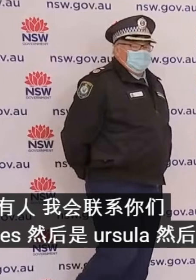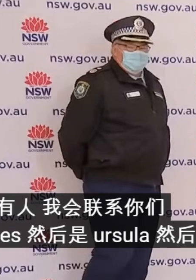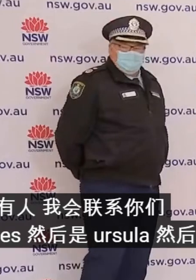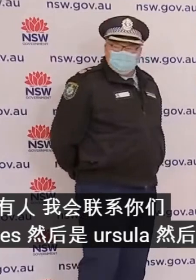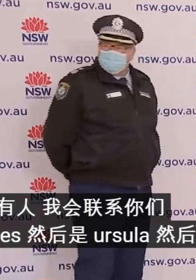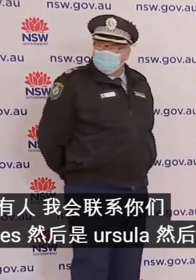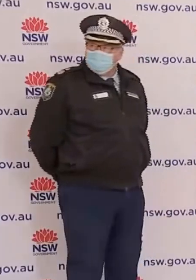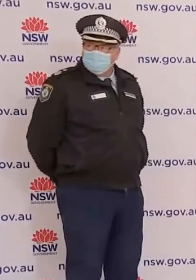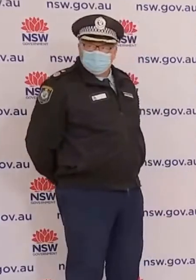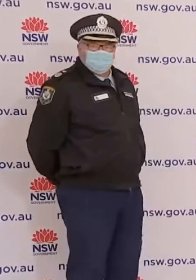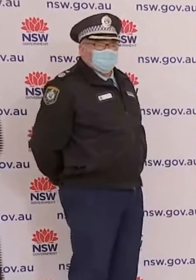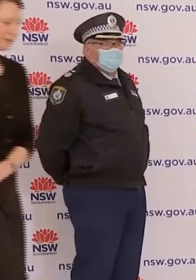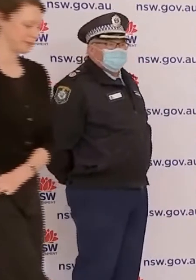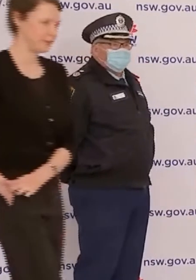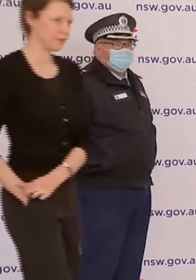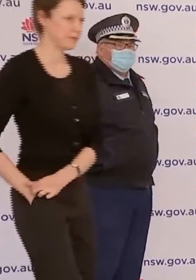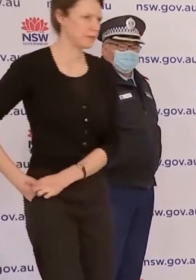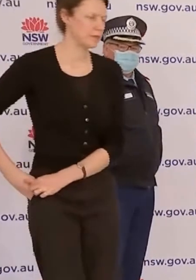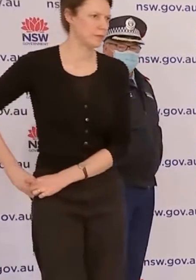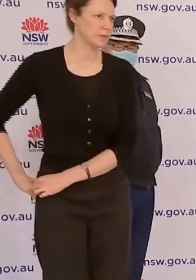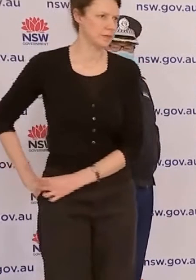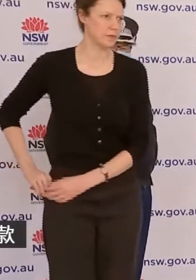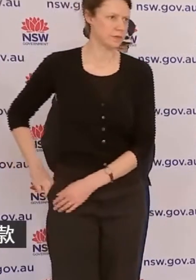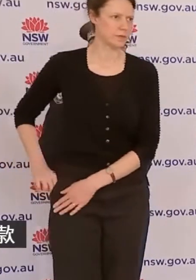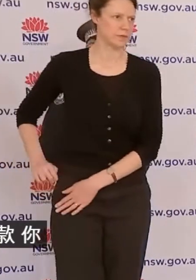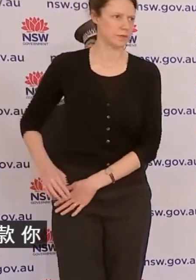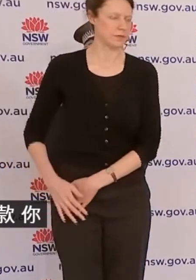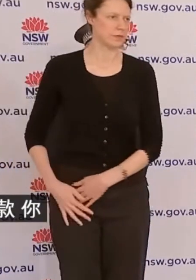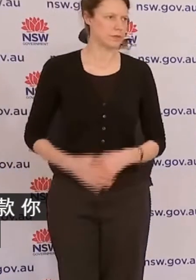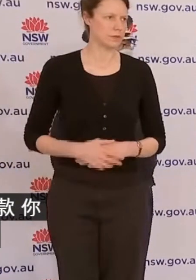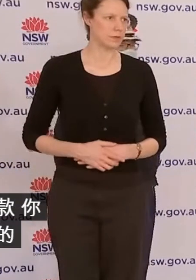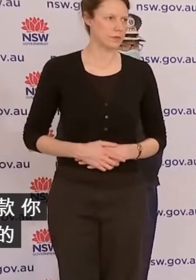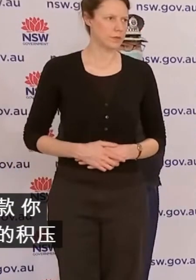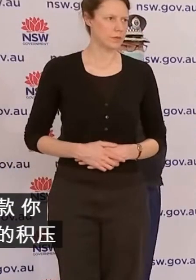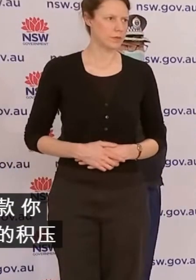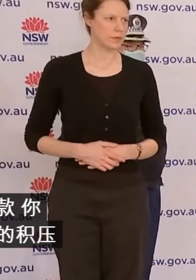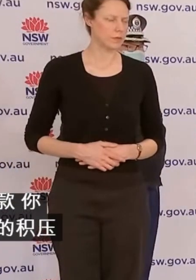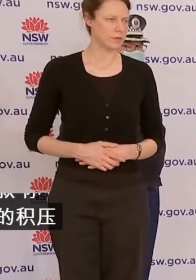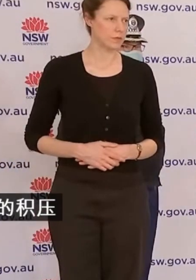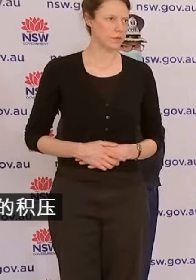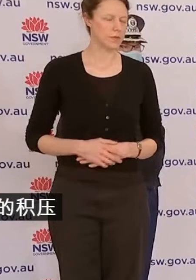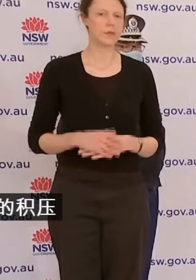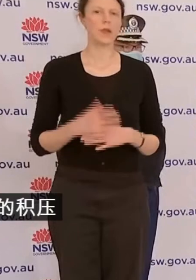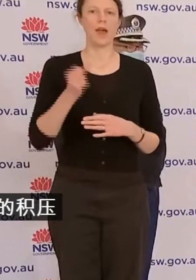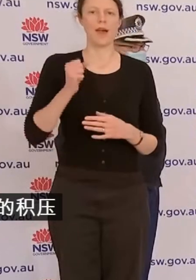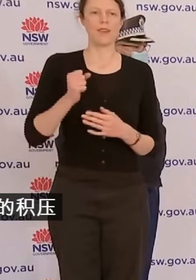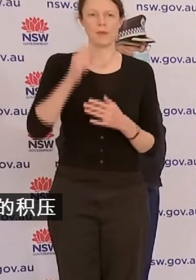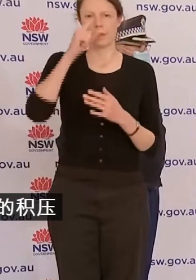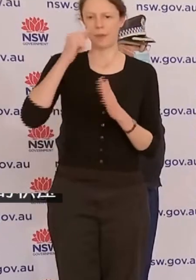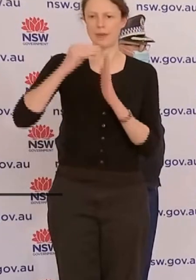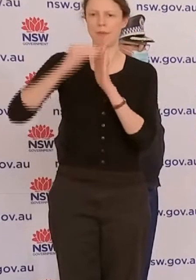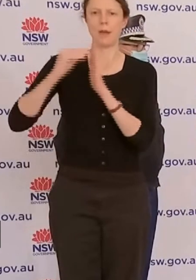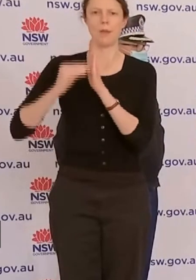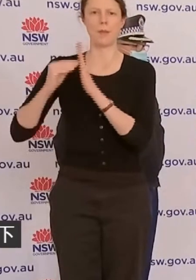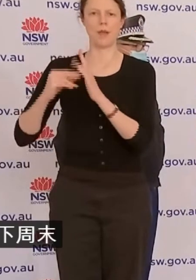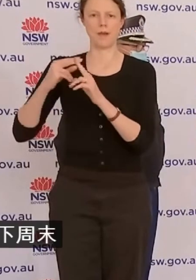150,000 applications were still waiting the other day for business payments. You said that the backlog of business payments you were advised will be cleared by the